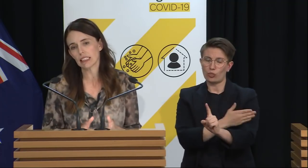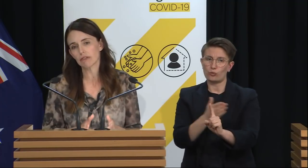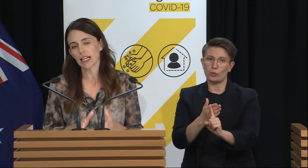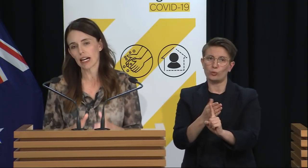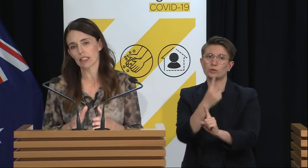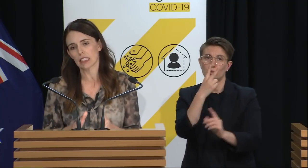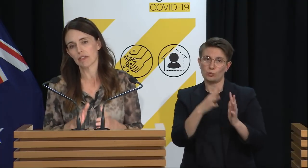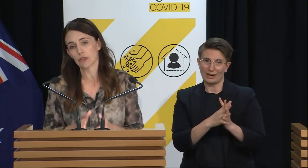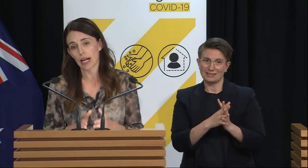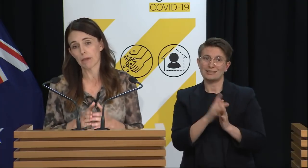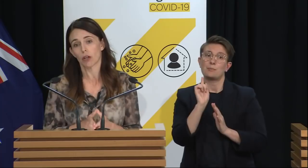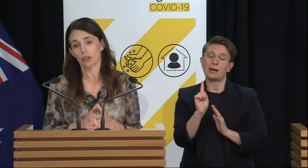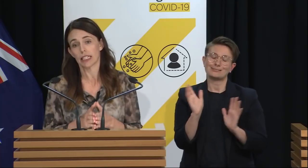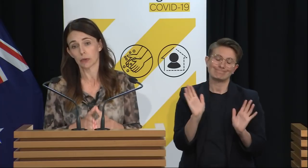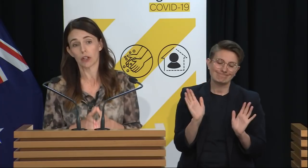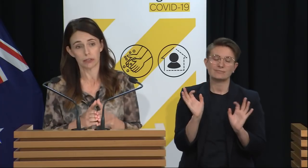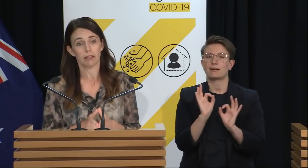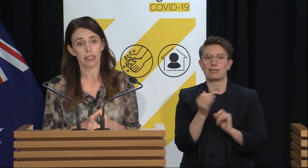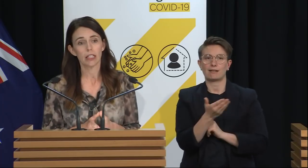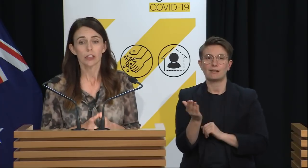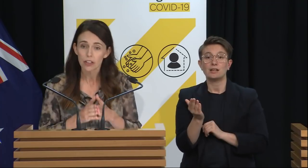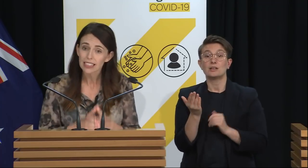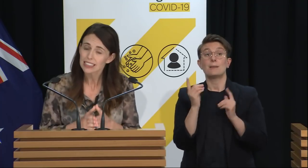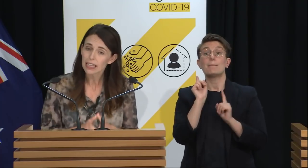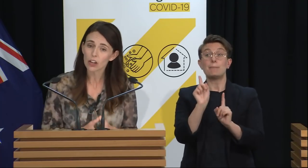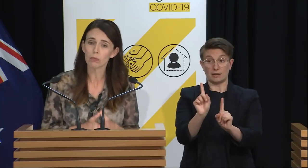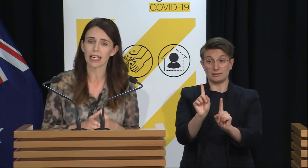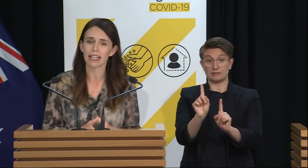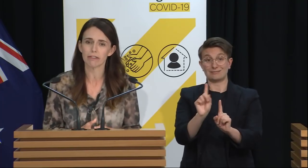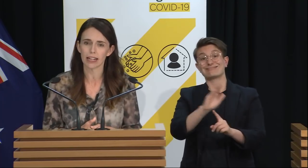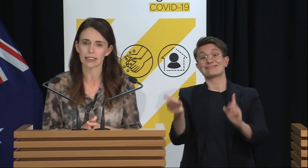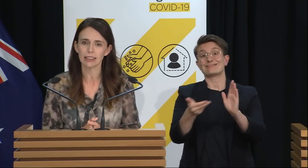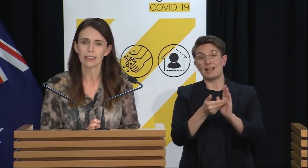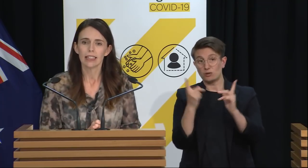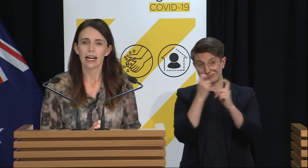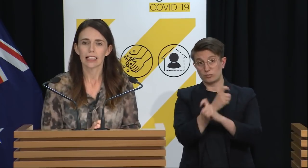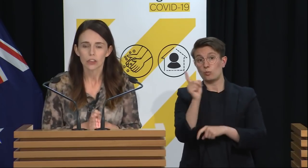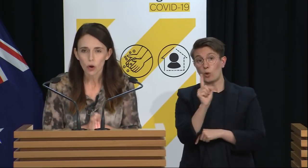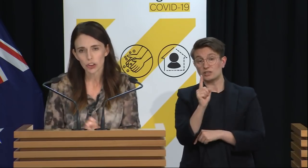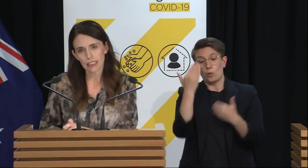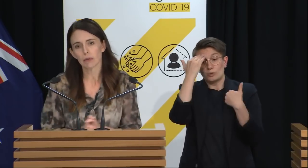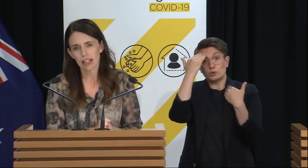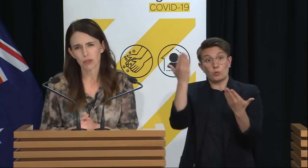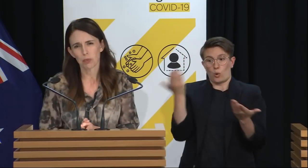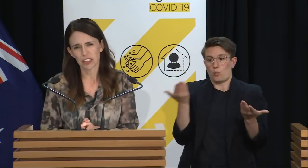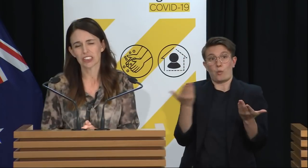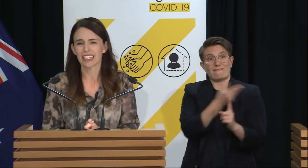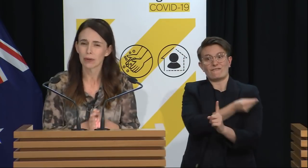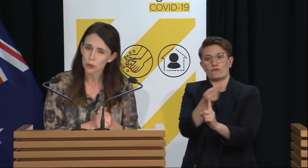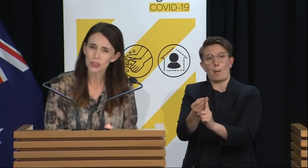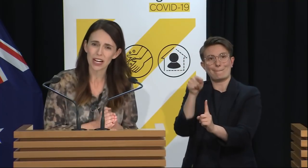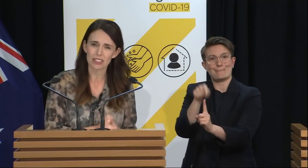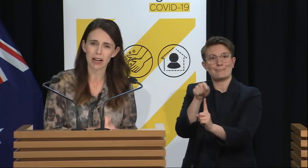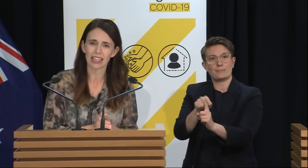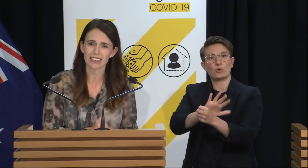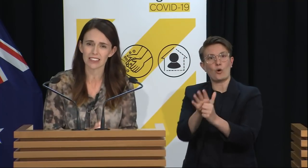yet identified how this individual came in contact with COVID. So that is another complicating factor. It's not just that we have rule breaches here,